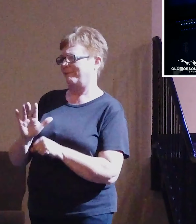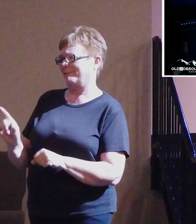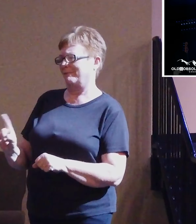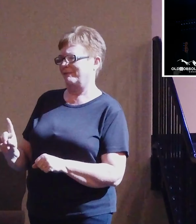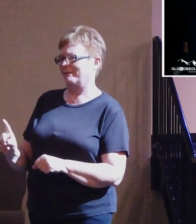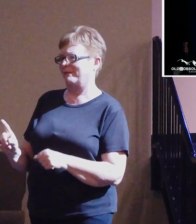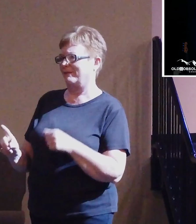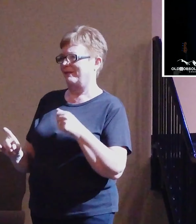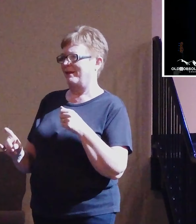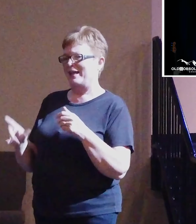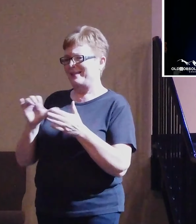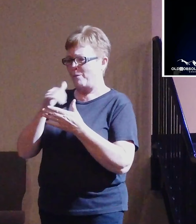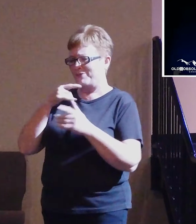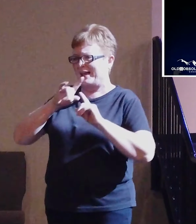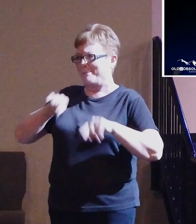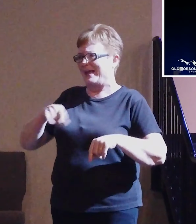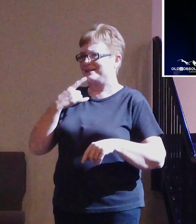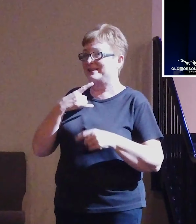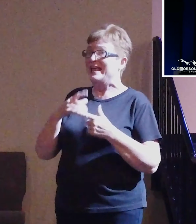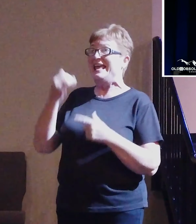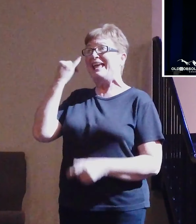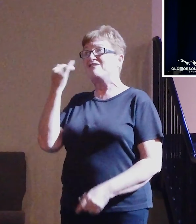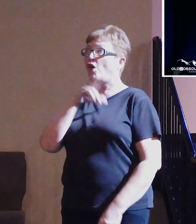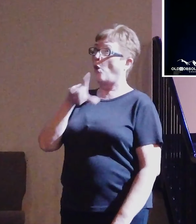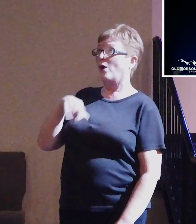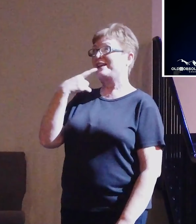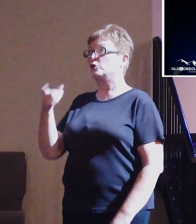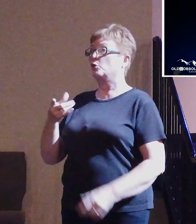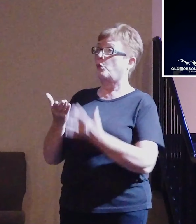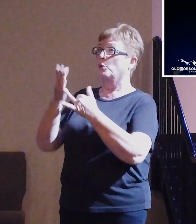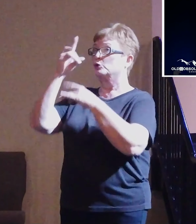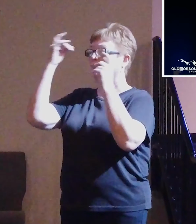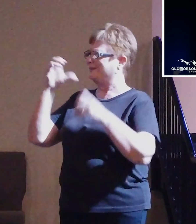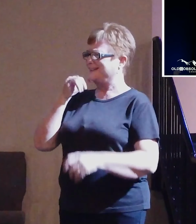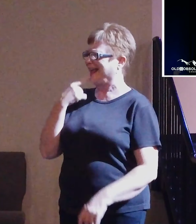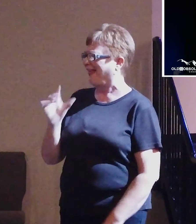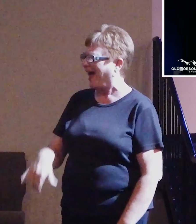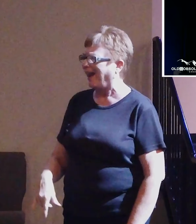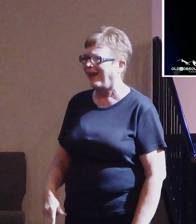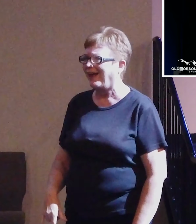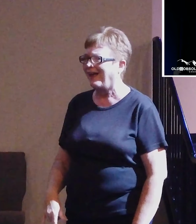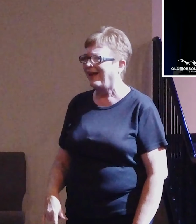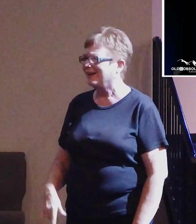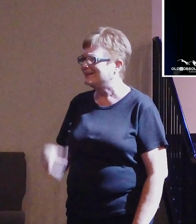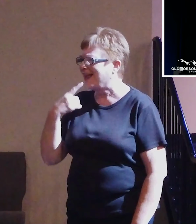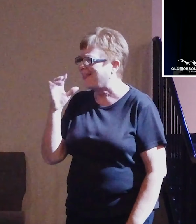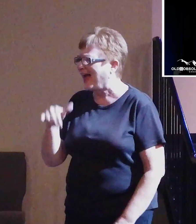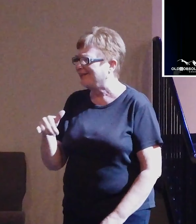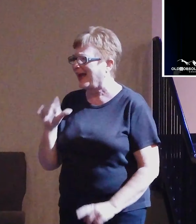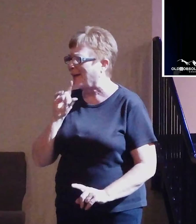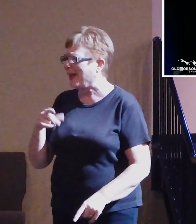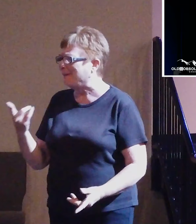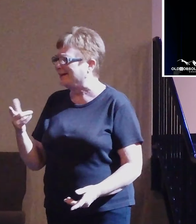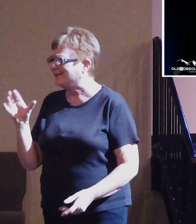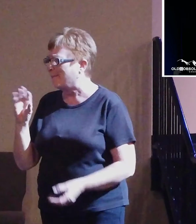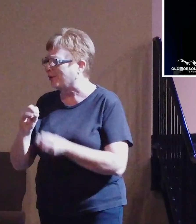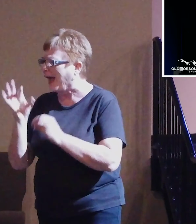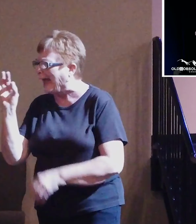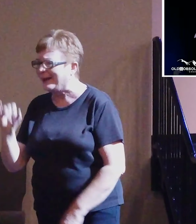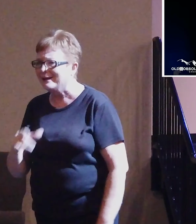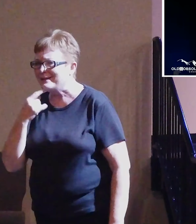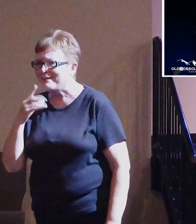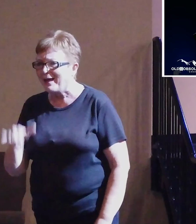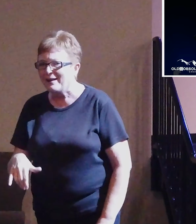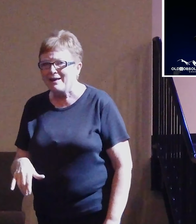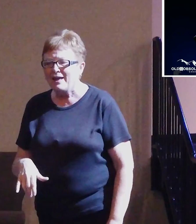That's not what the command says if the Lord tells you in a dream. You need to be an eyewitness testimony. So we need to be, we need to make sure that